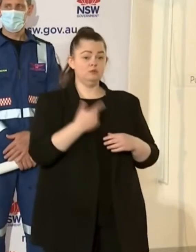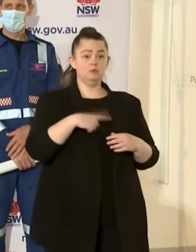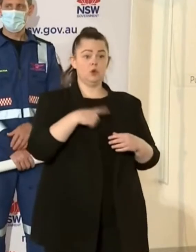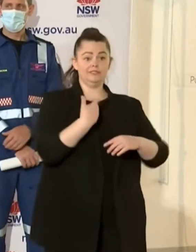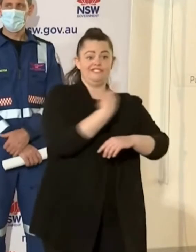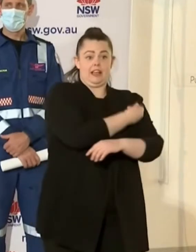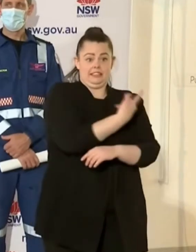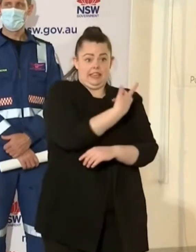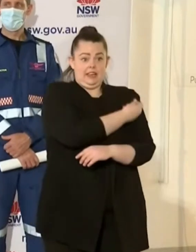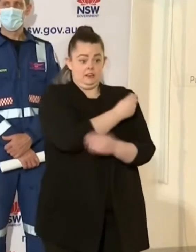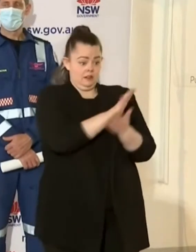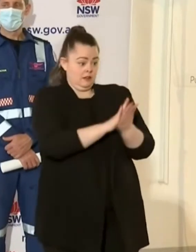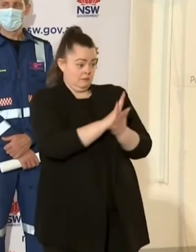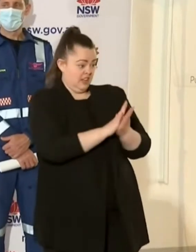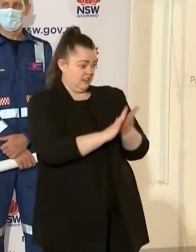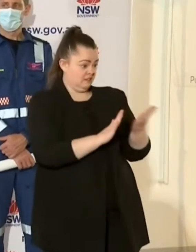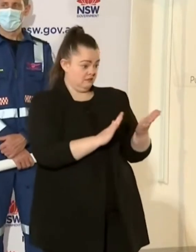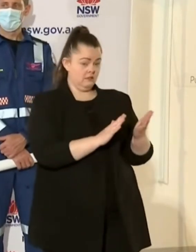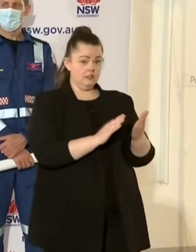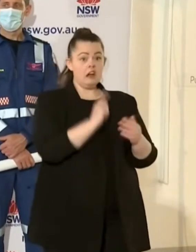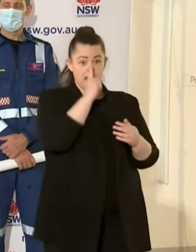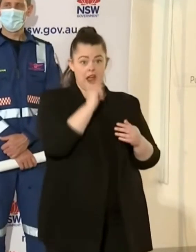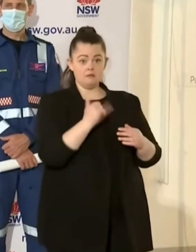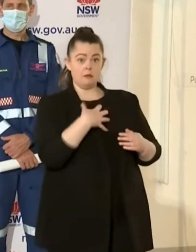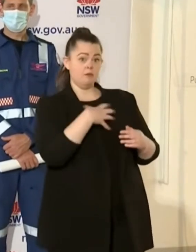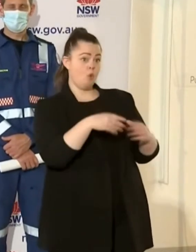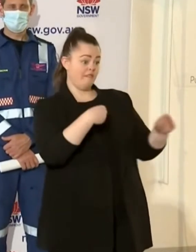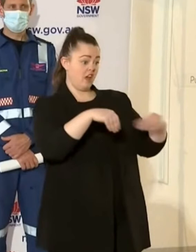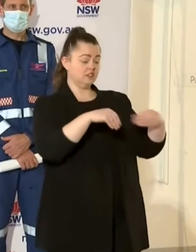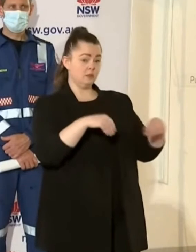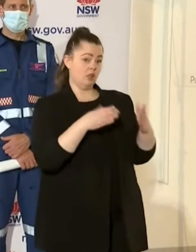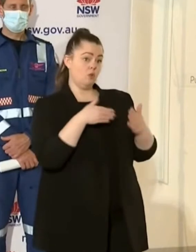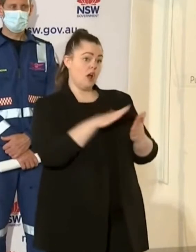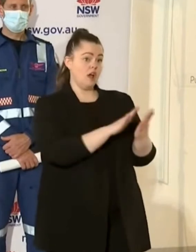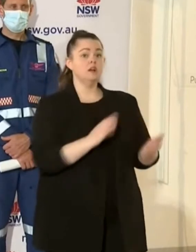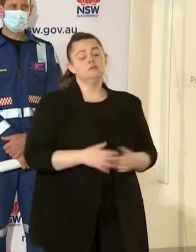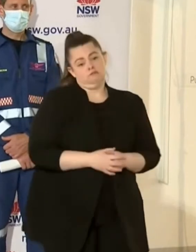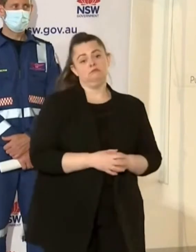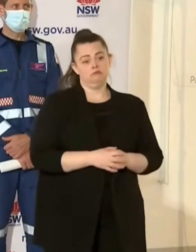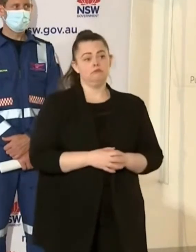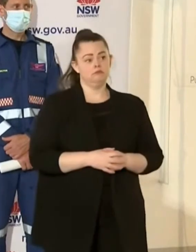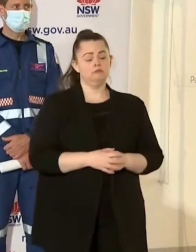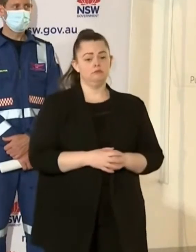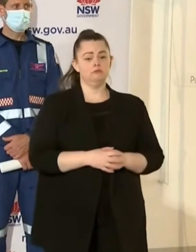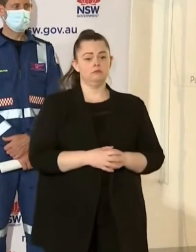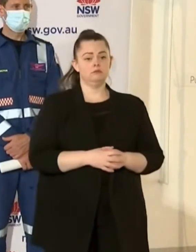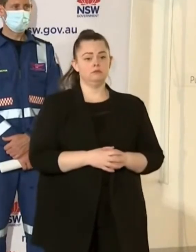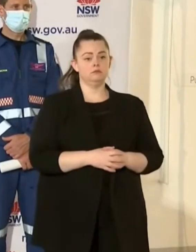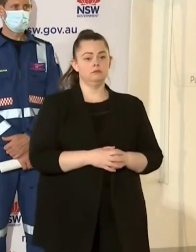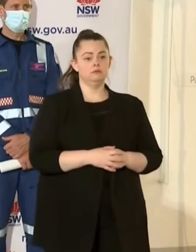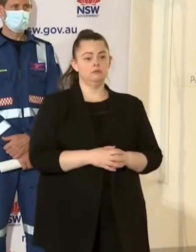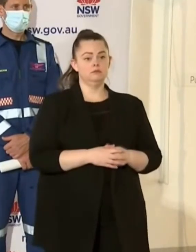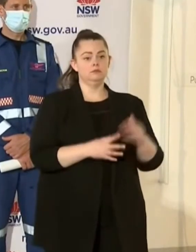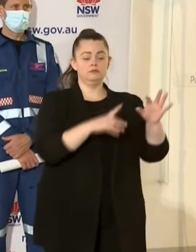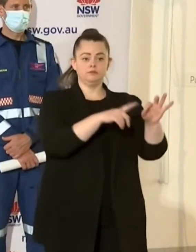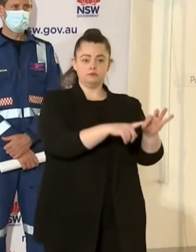are able to move forward with a lot more nuanced approaches. Has any consideration been given to the possibility